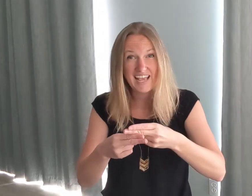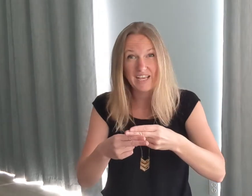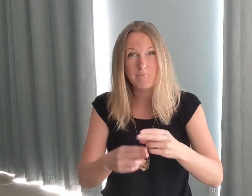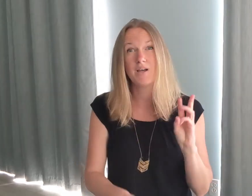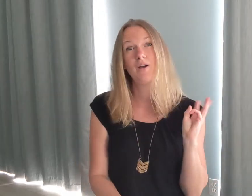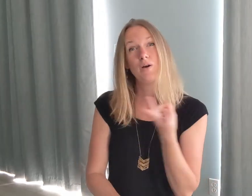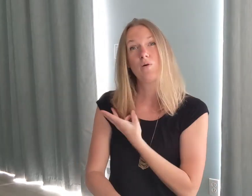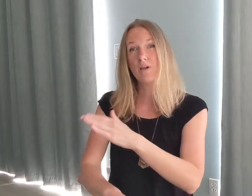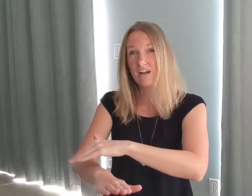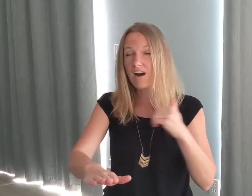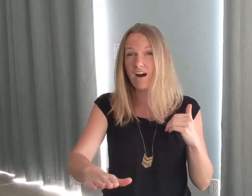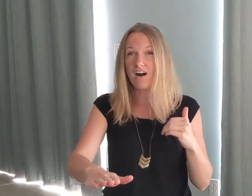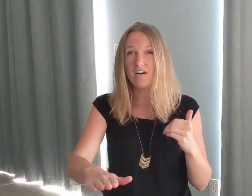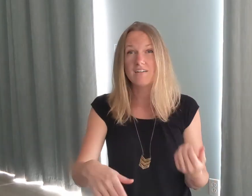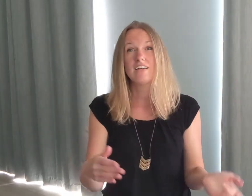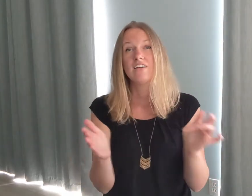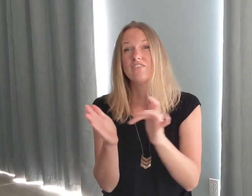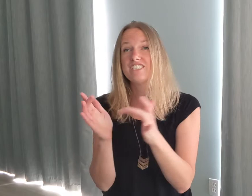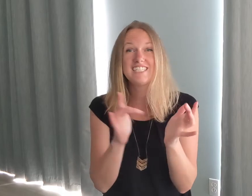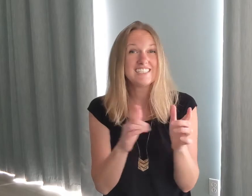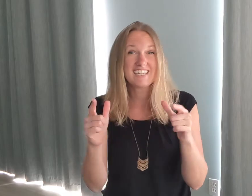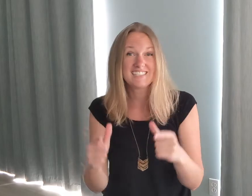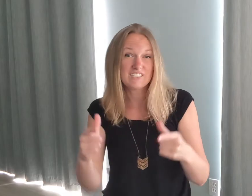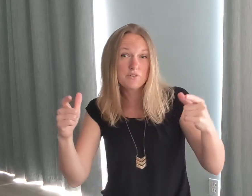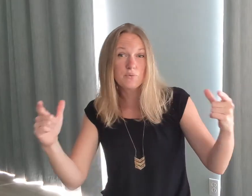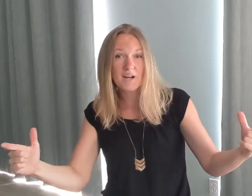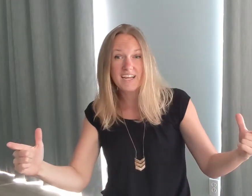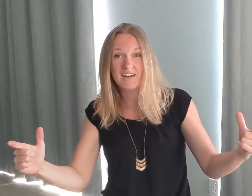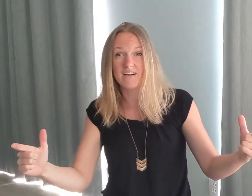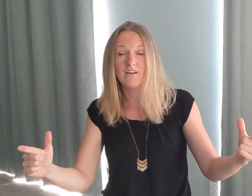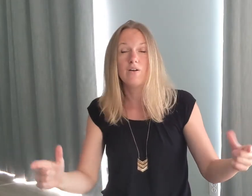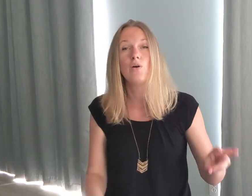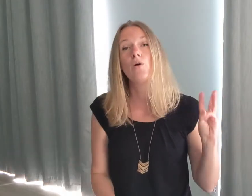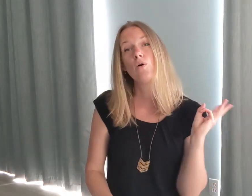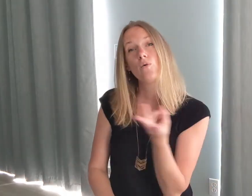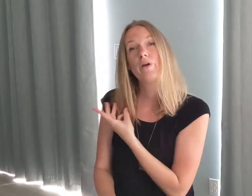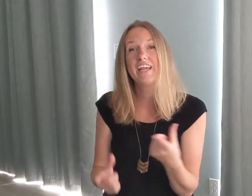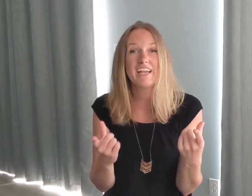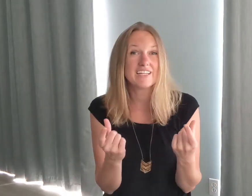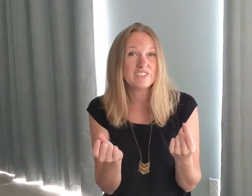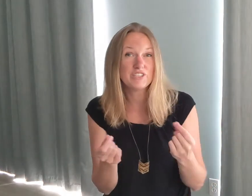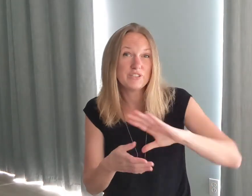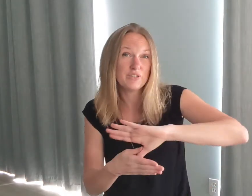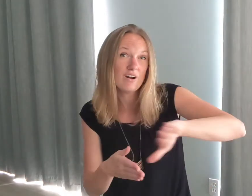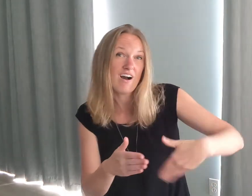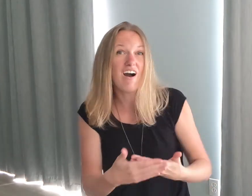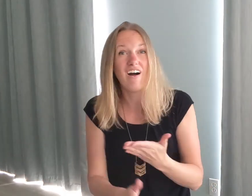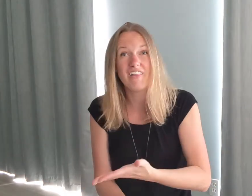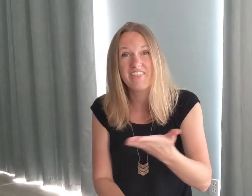name we call, for Jesus is greater. We can do all